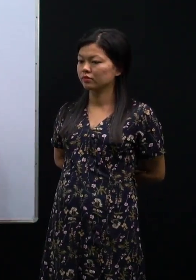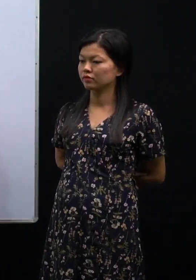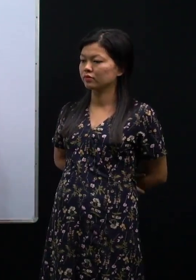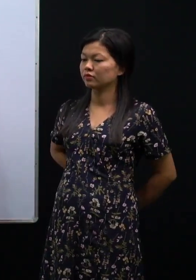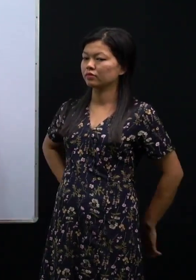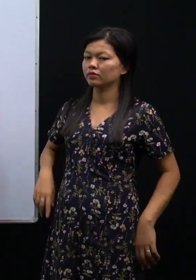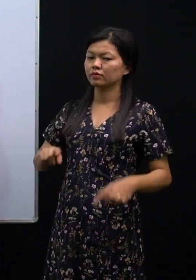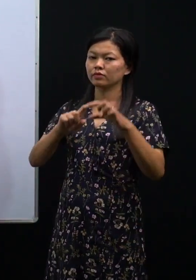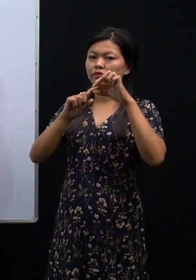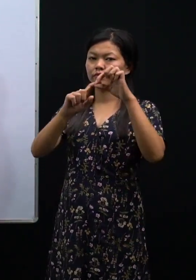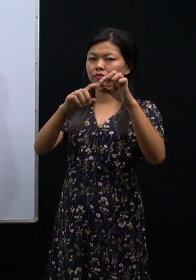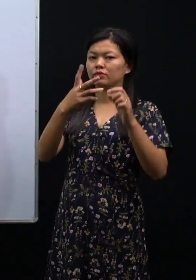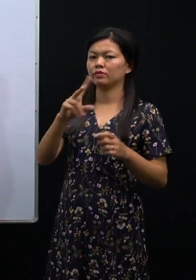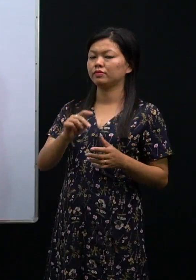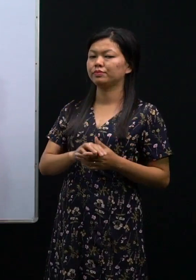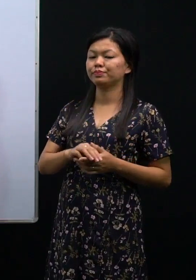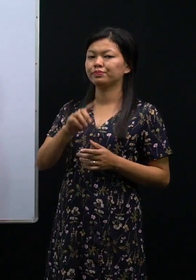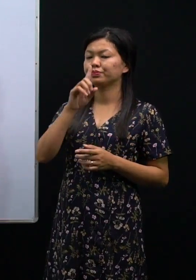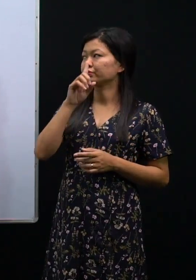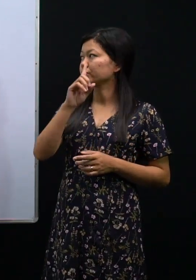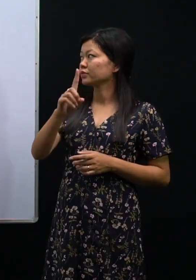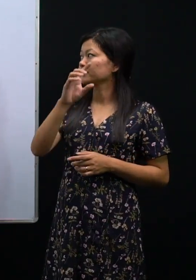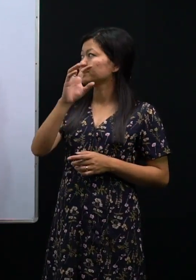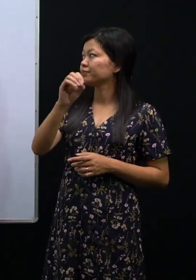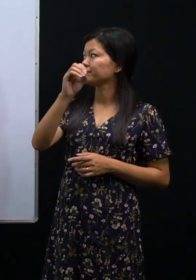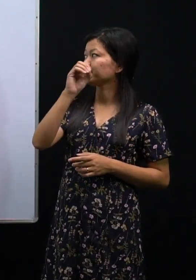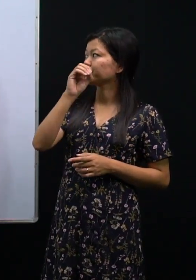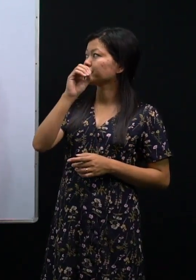Now look at the one more question. So 103 into